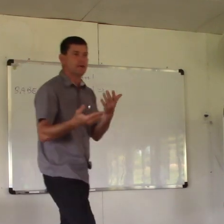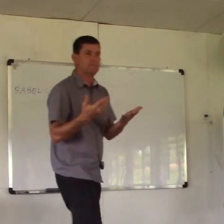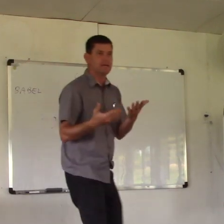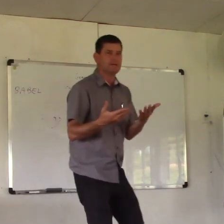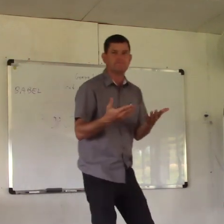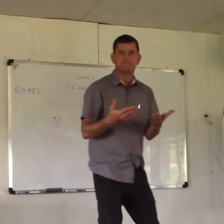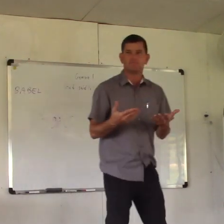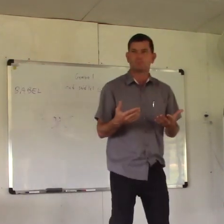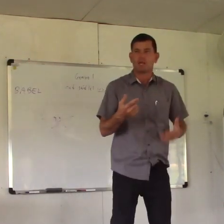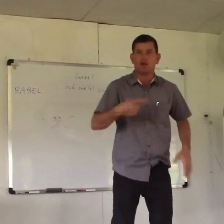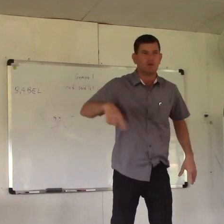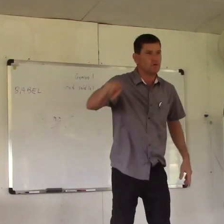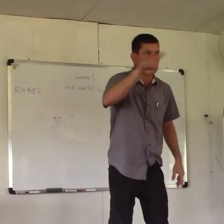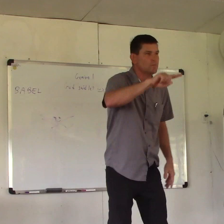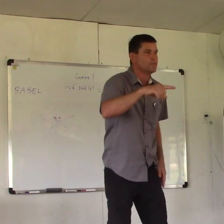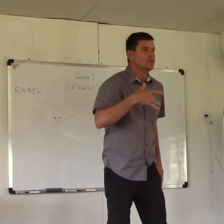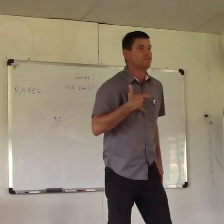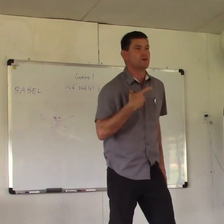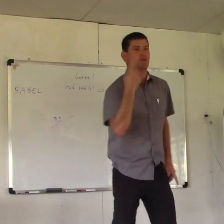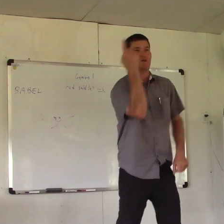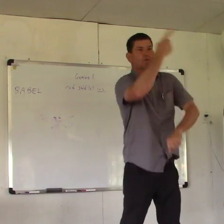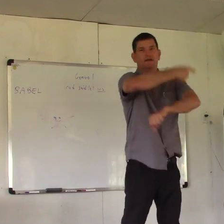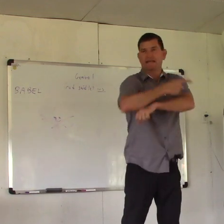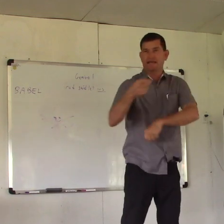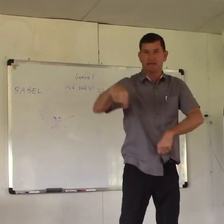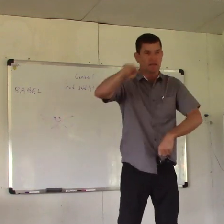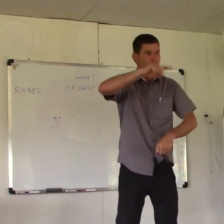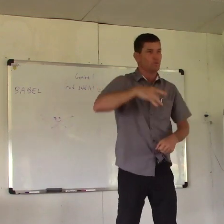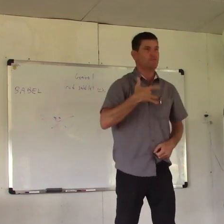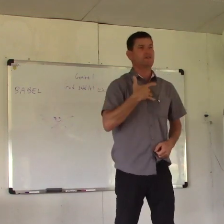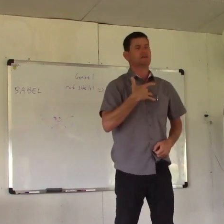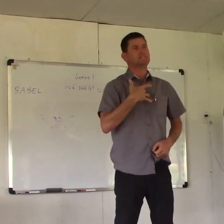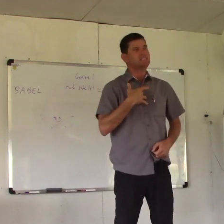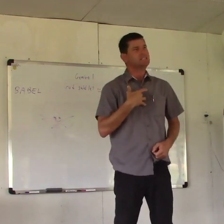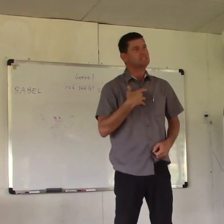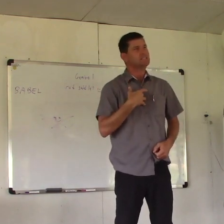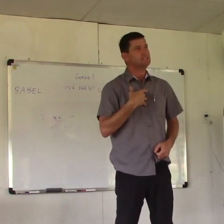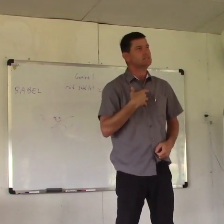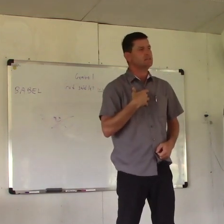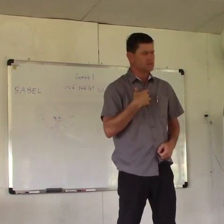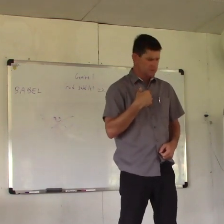Maybe you feel one day, we feel.